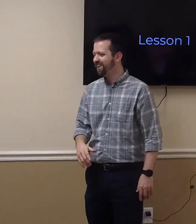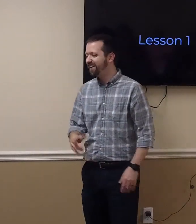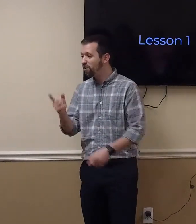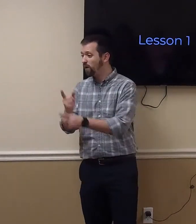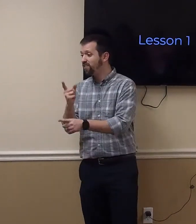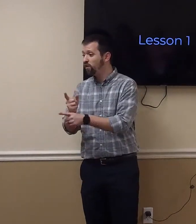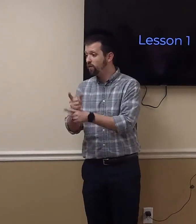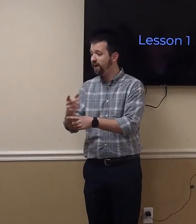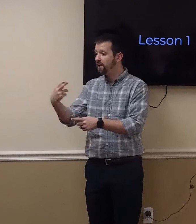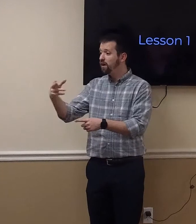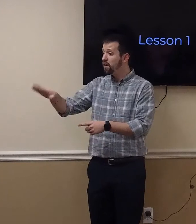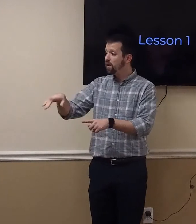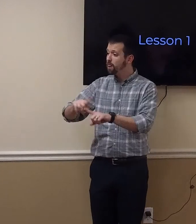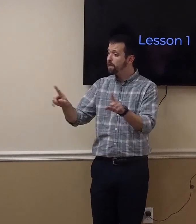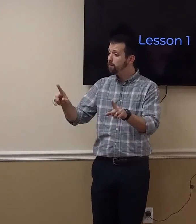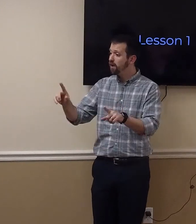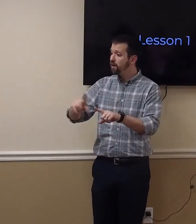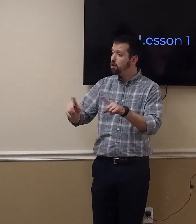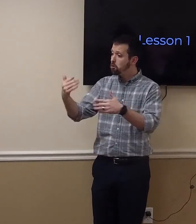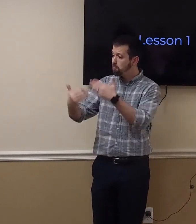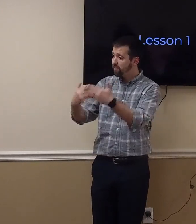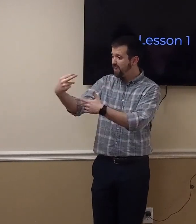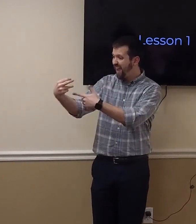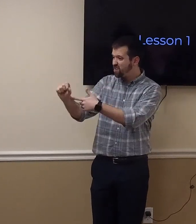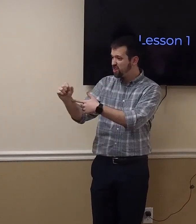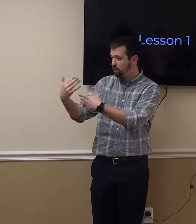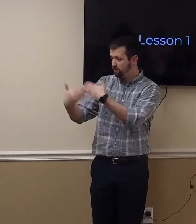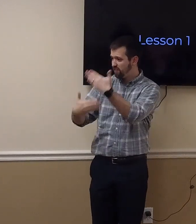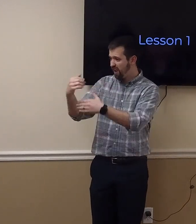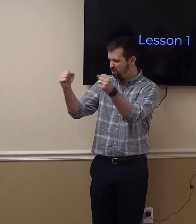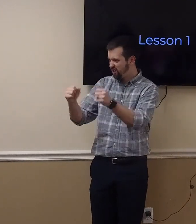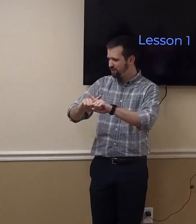Yeah, you're right though. You're right. But the handshake.